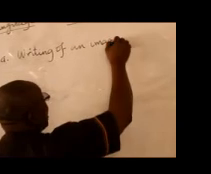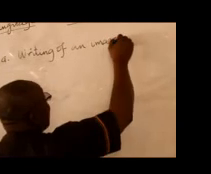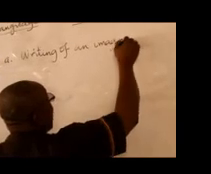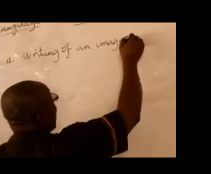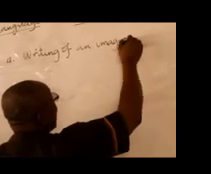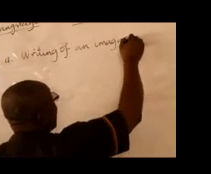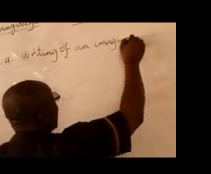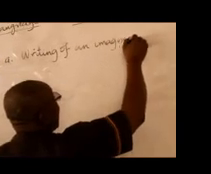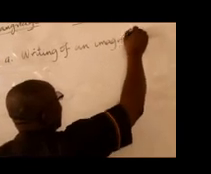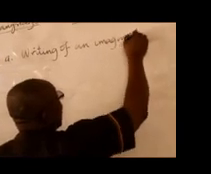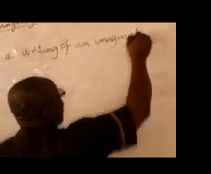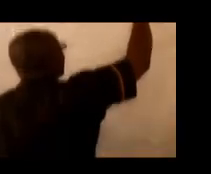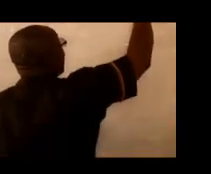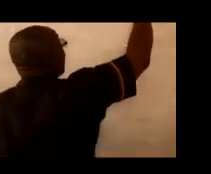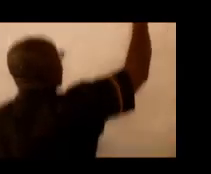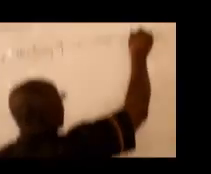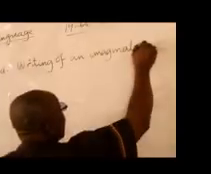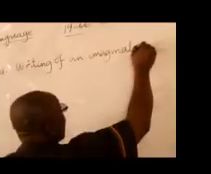imaginative